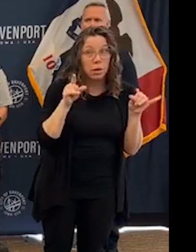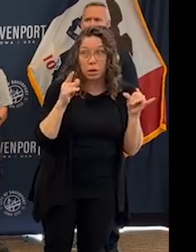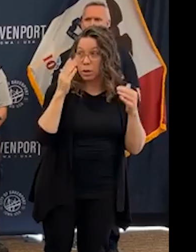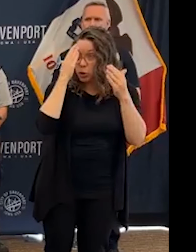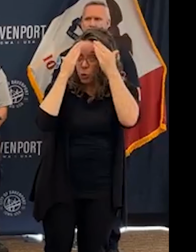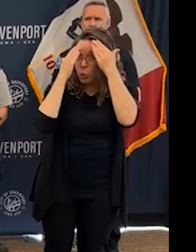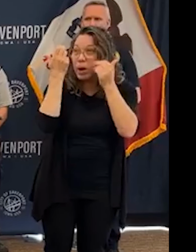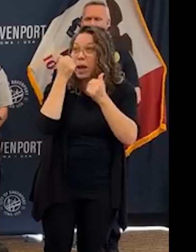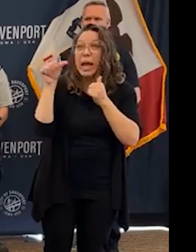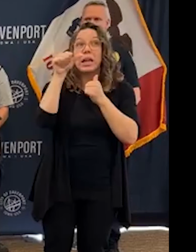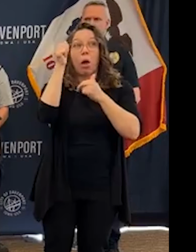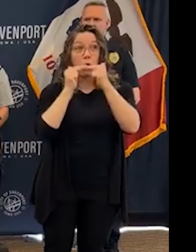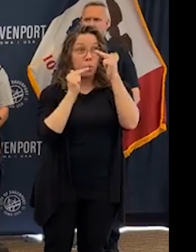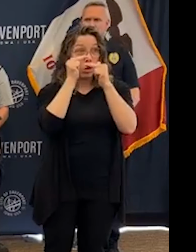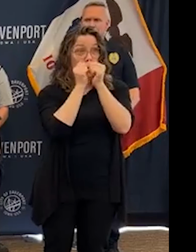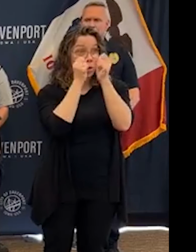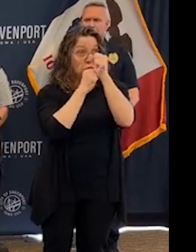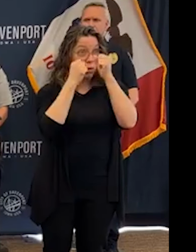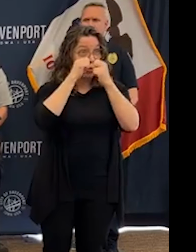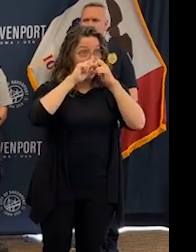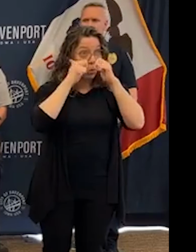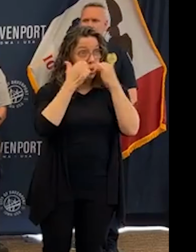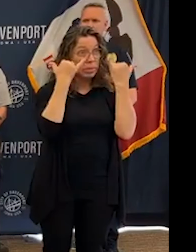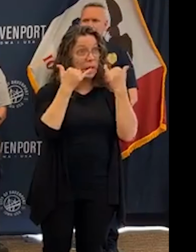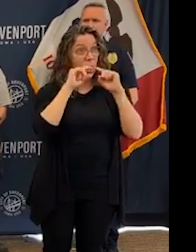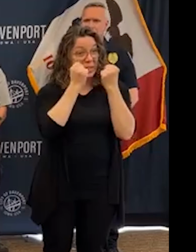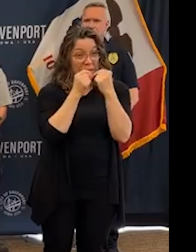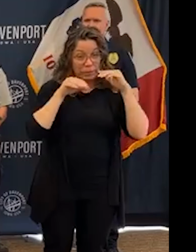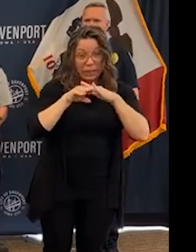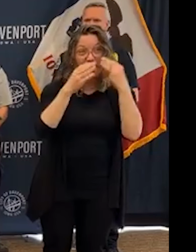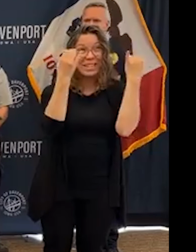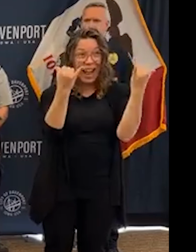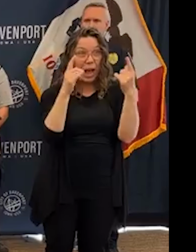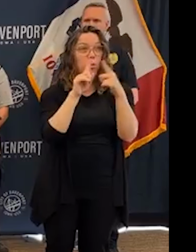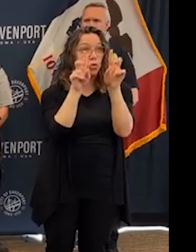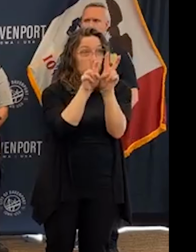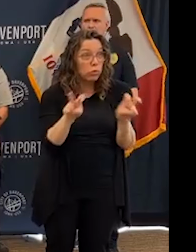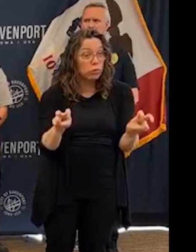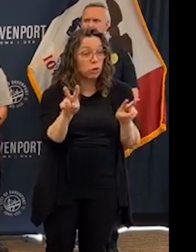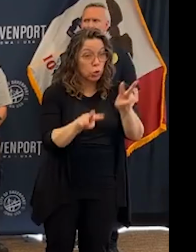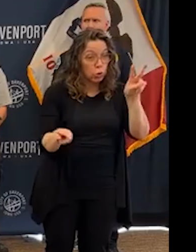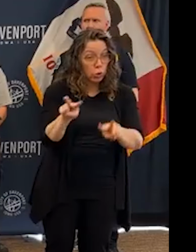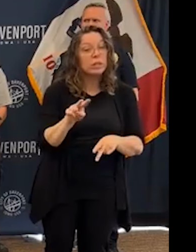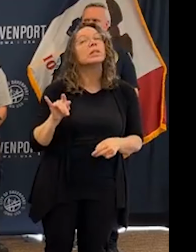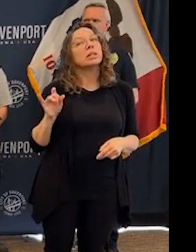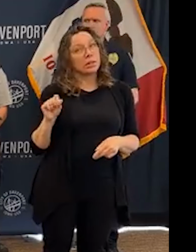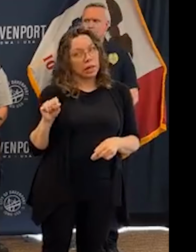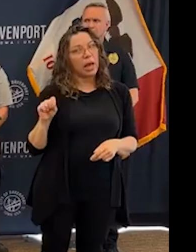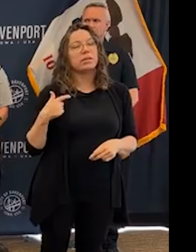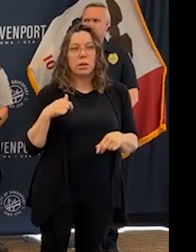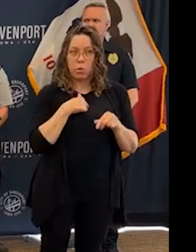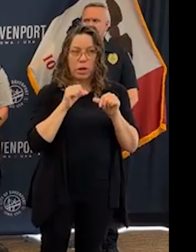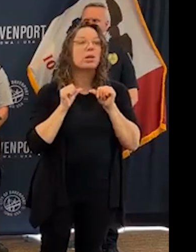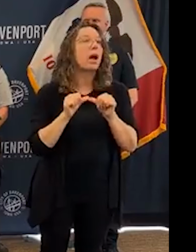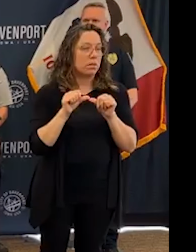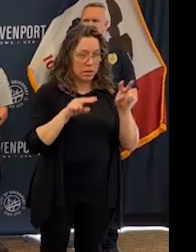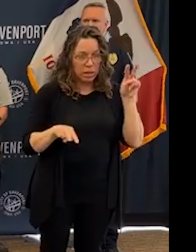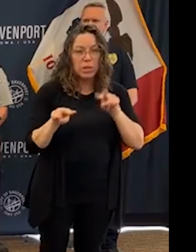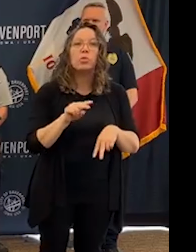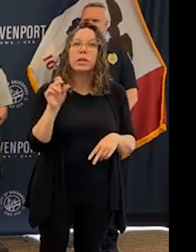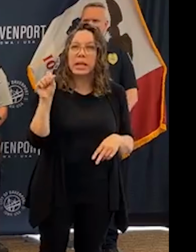and are you going to send teams in now to take another look at those, perhaps yeah. those buildings? As I've said before, we're constantly looking at that. And